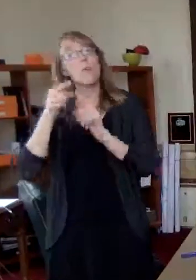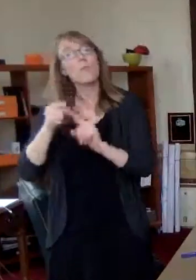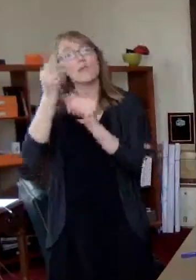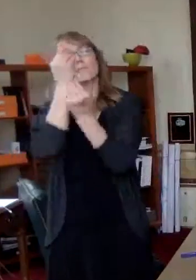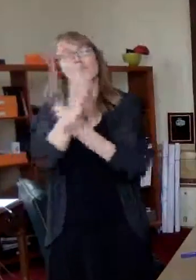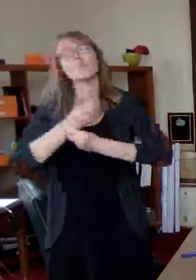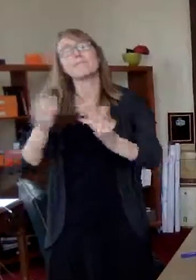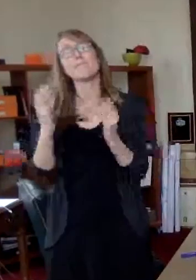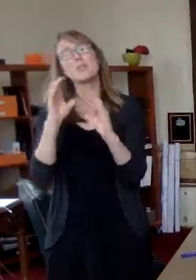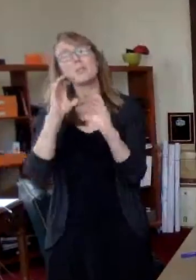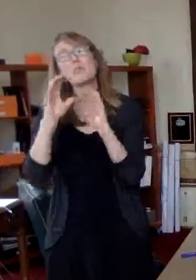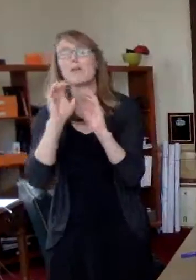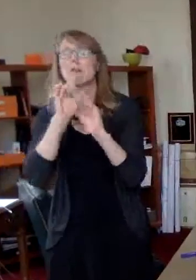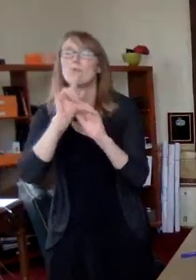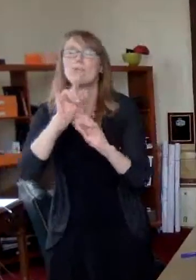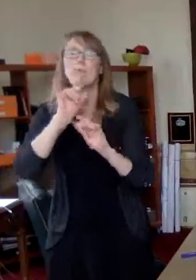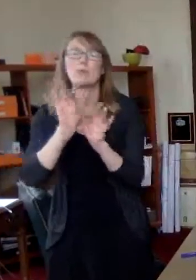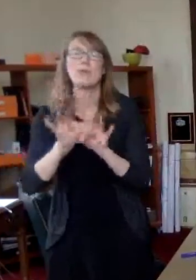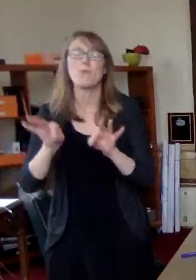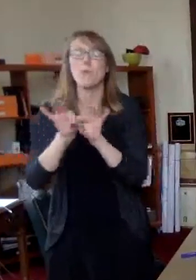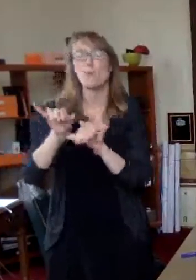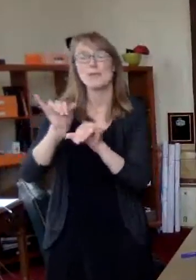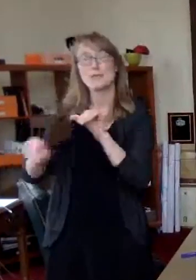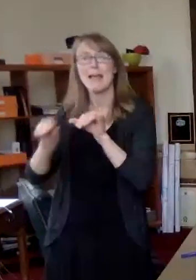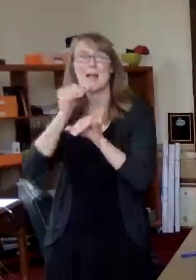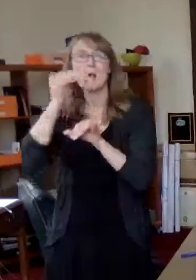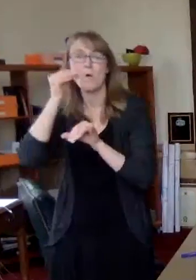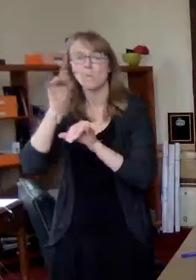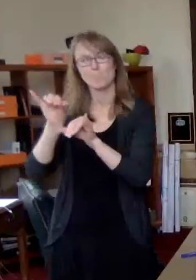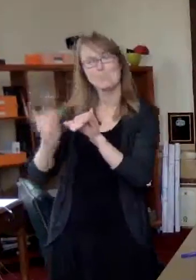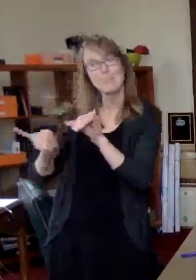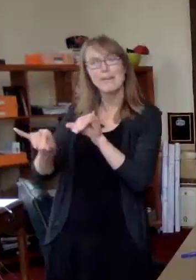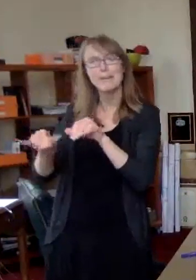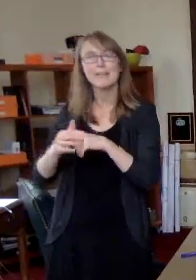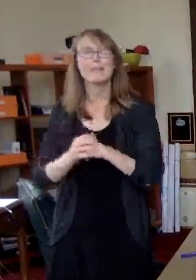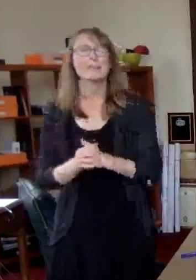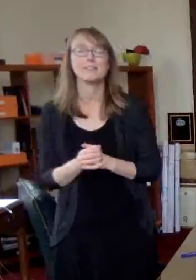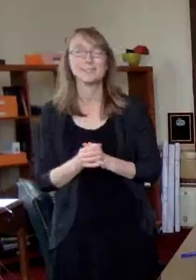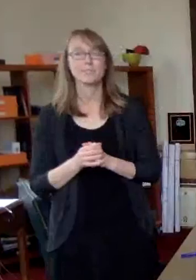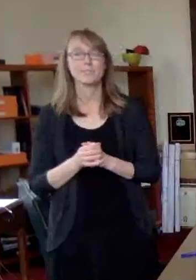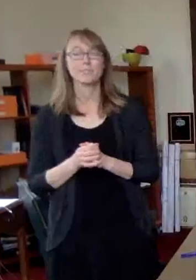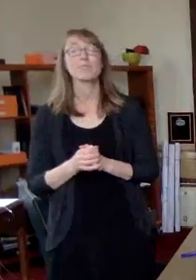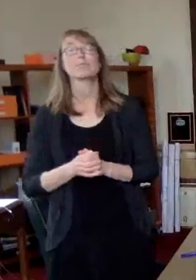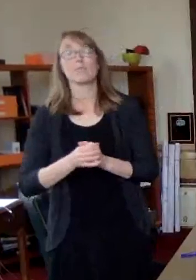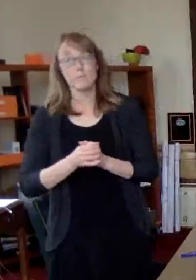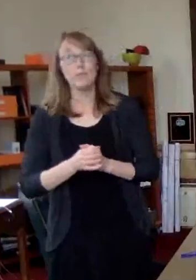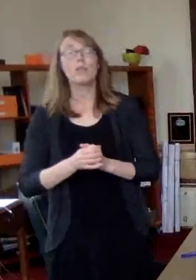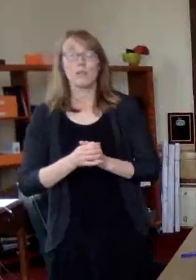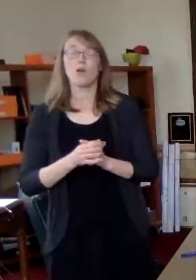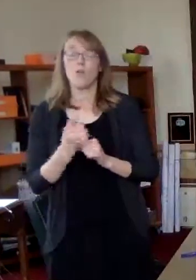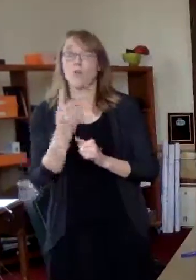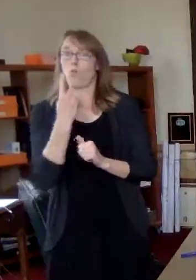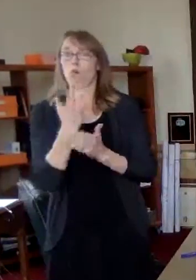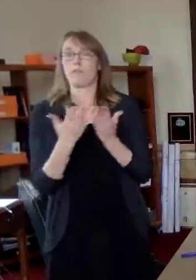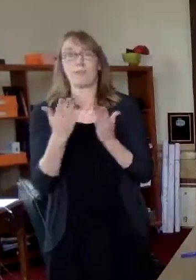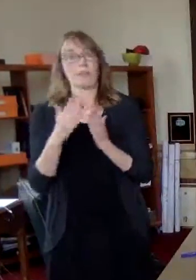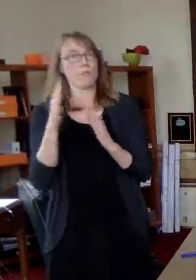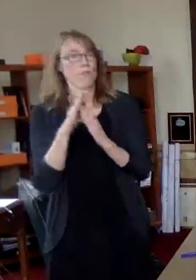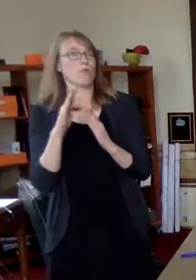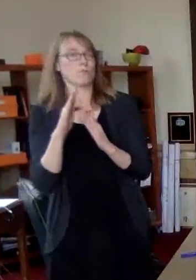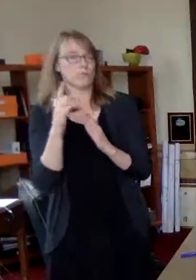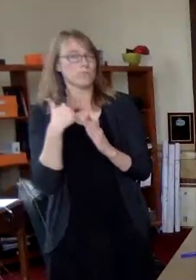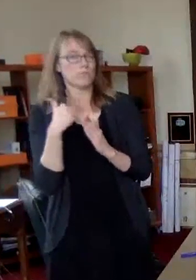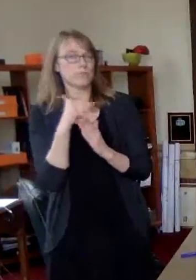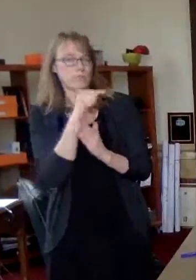Before we start with questions, let me just take a minute to say that I know there are a lot of people working and they are providing